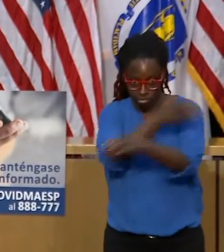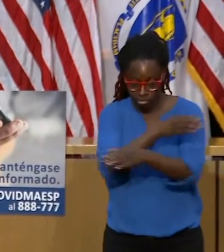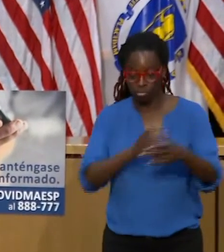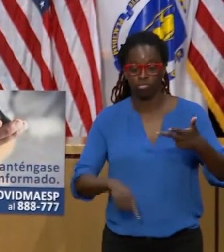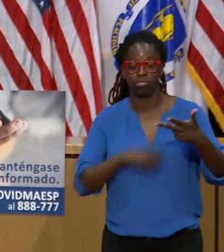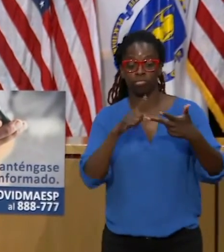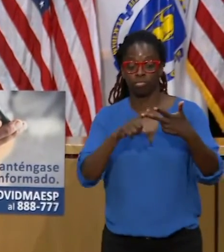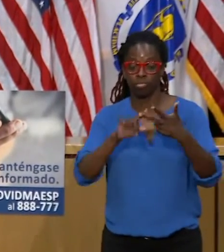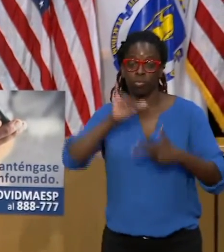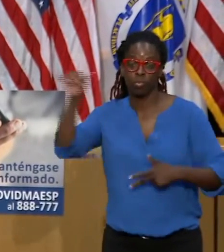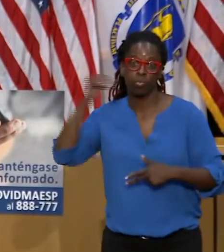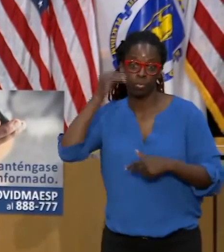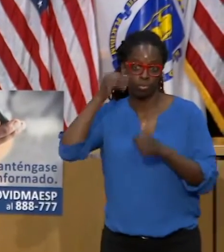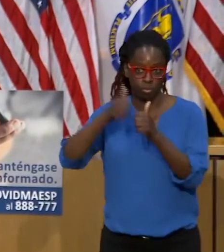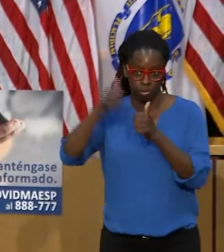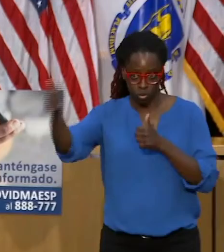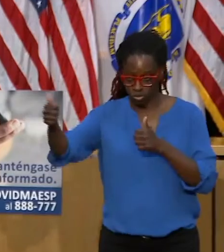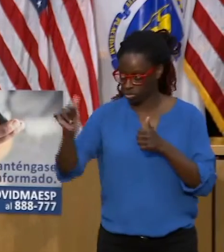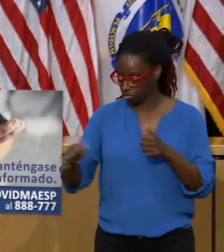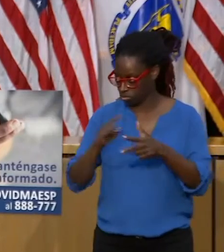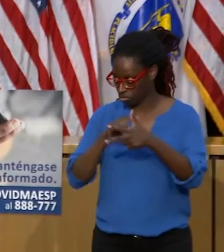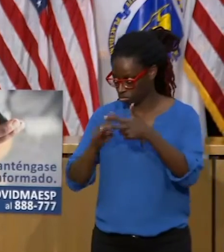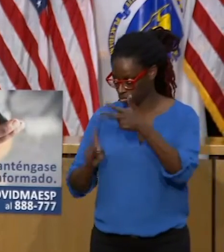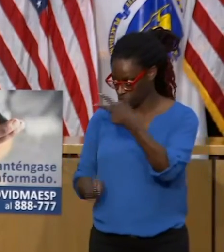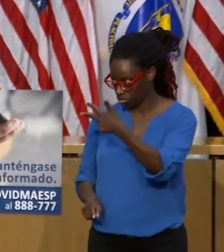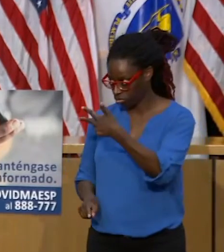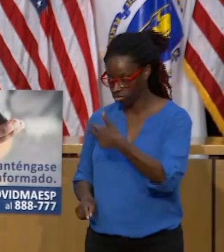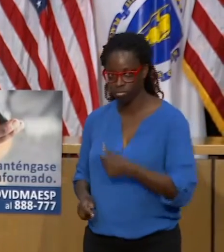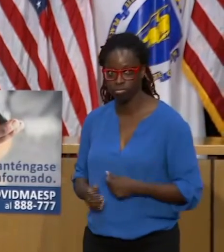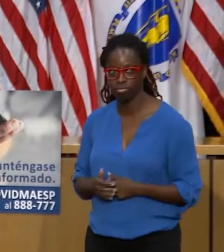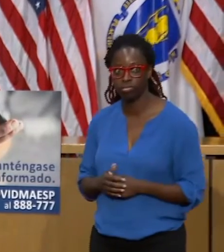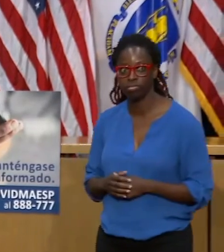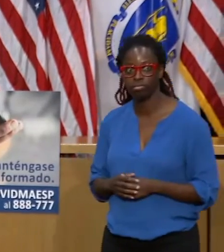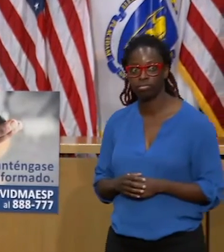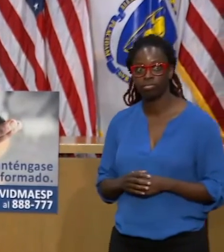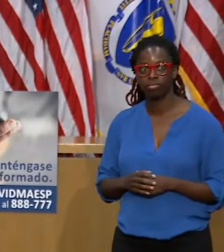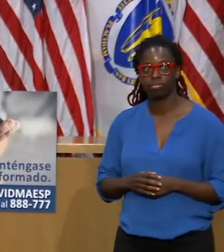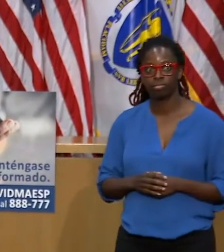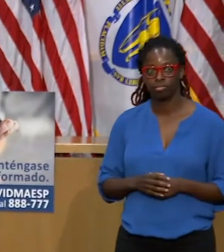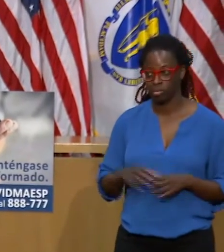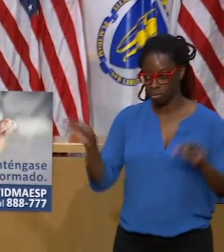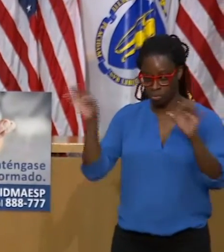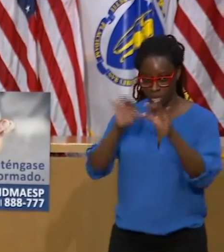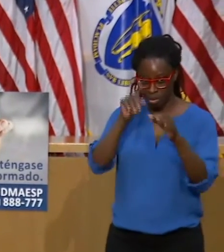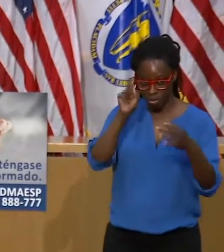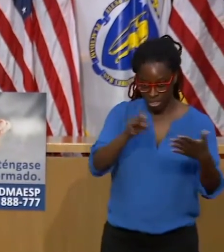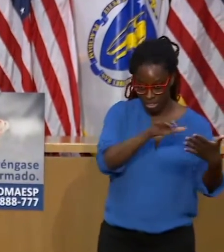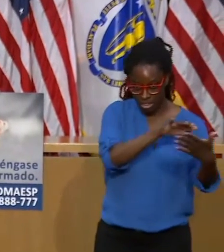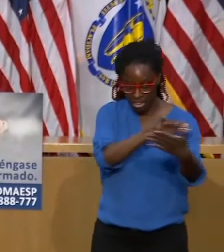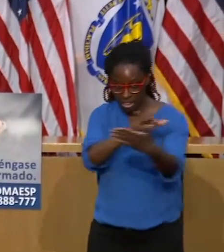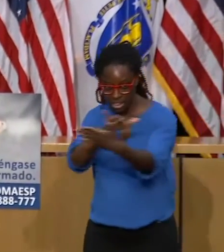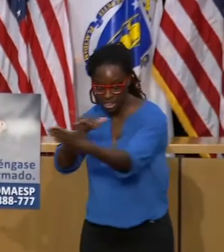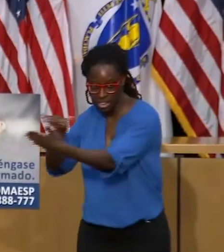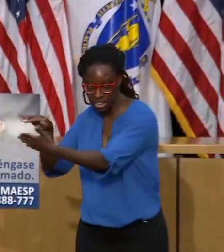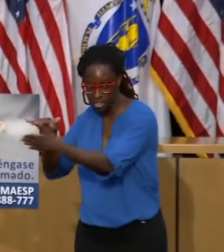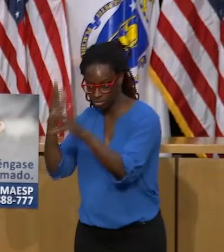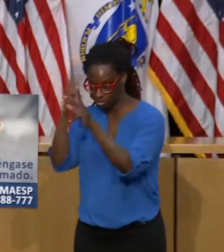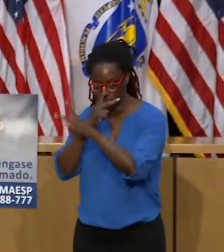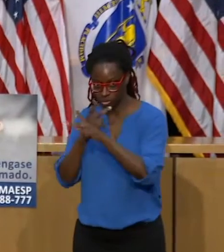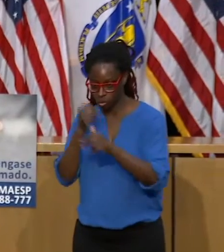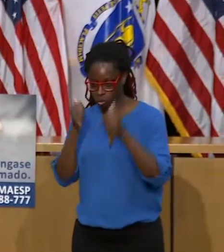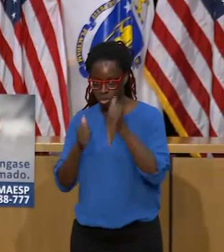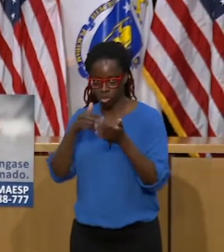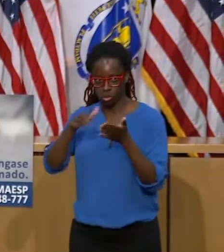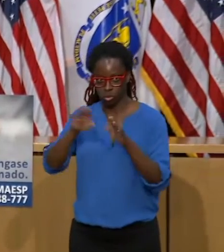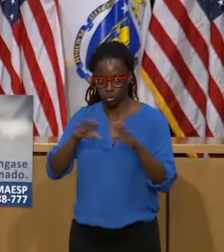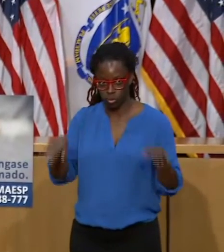if there are concerns at home, I think parents want to know whether or not if they don't feel comfortable sending their children to school, they want to know if they can continue remote